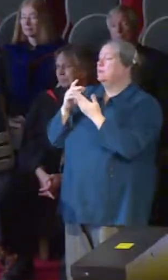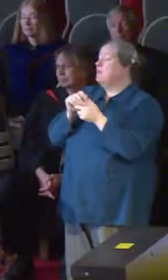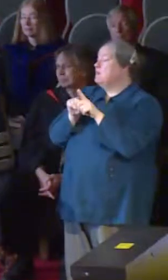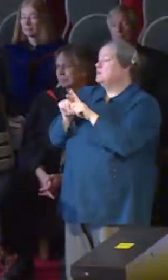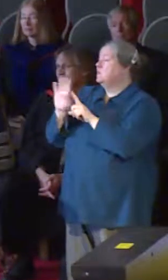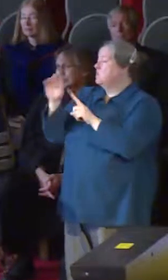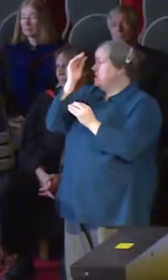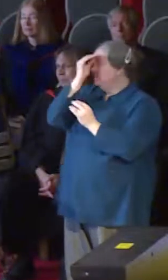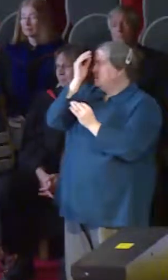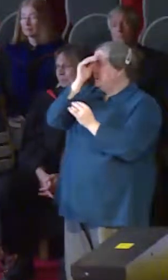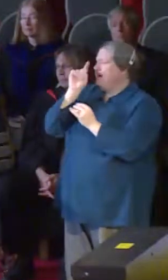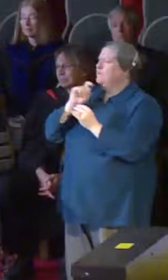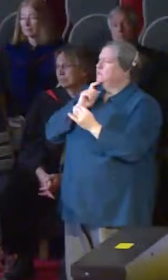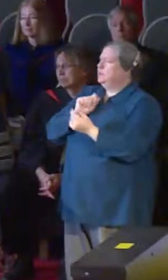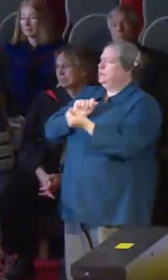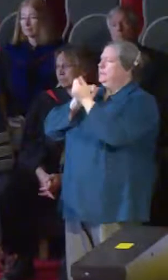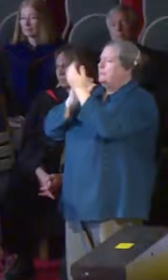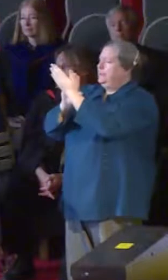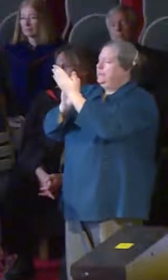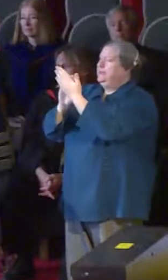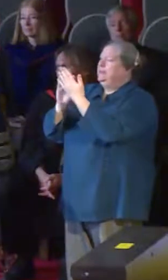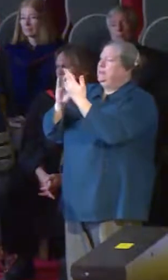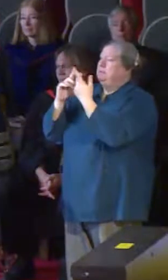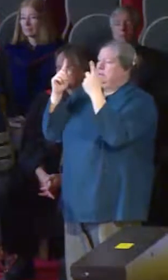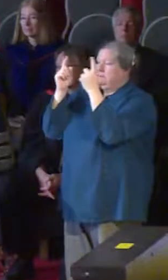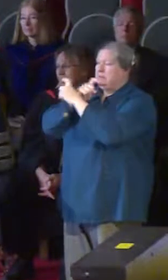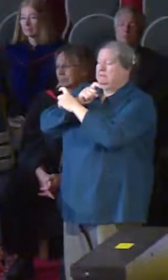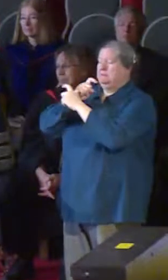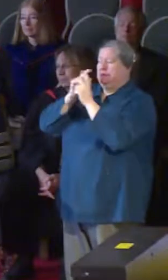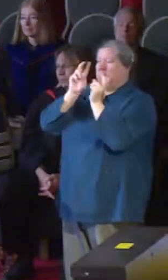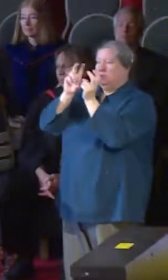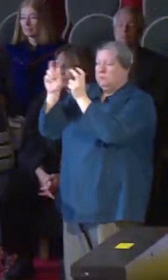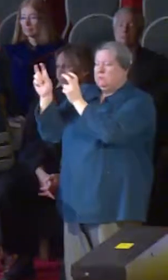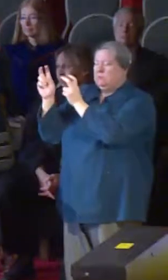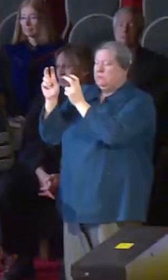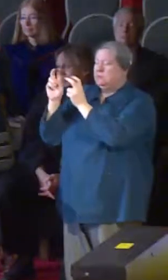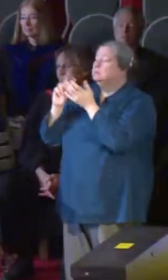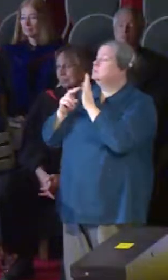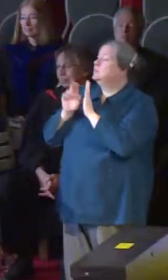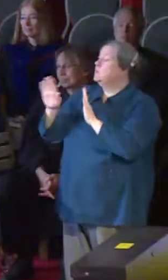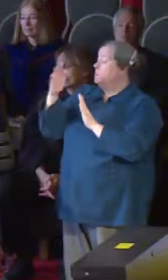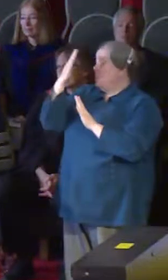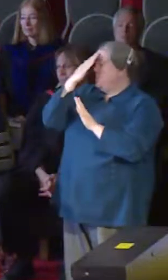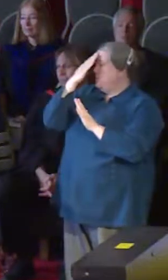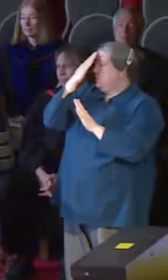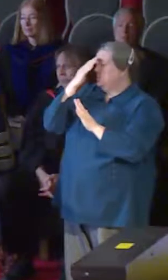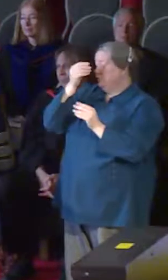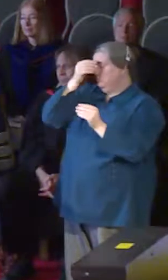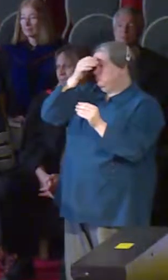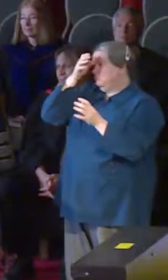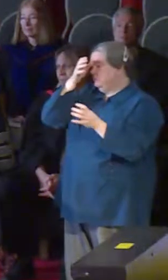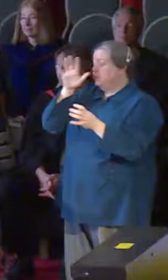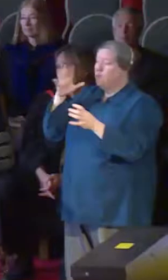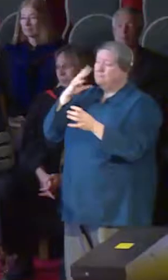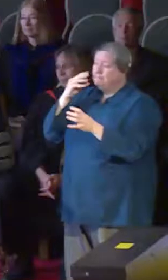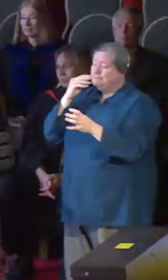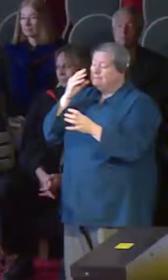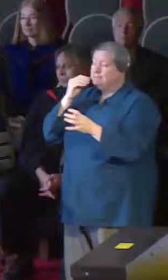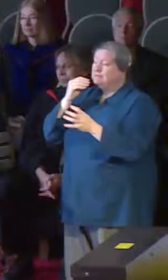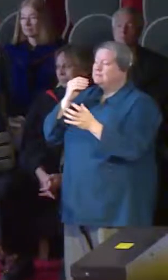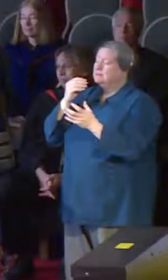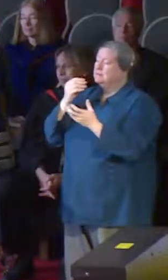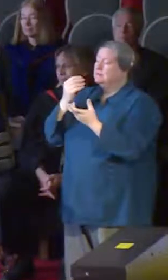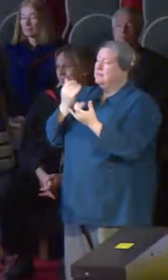the global world. We definitely need you to apply your knowledge and energy to address